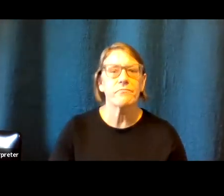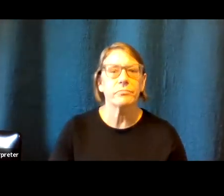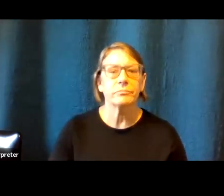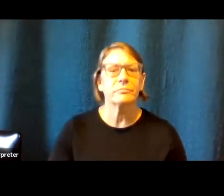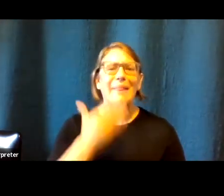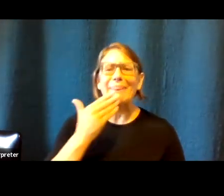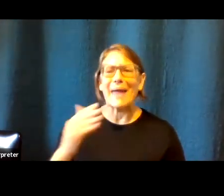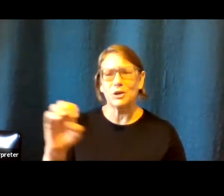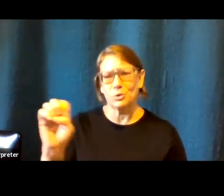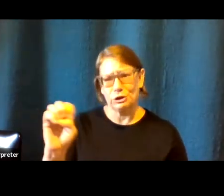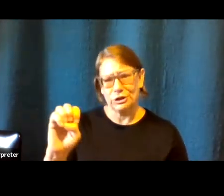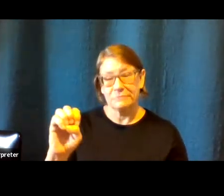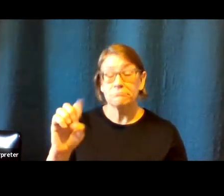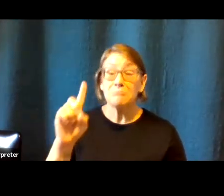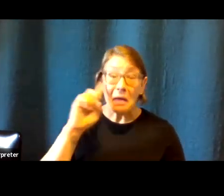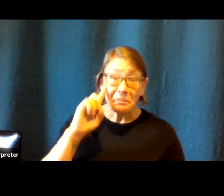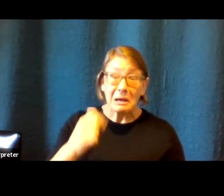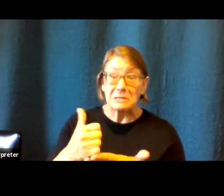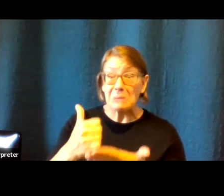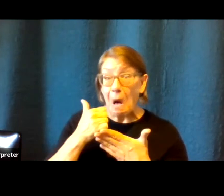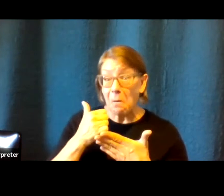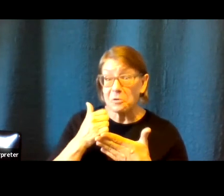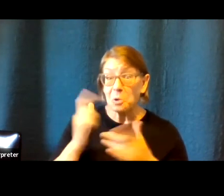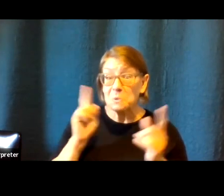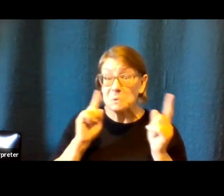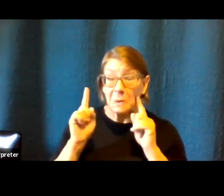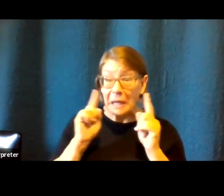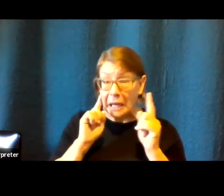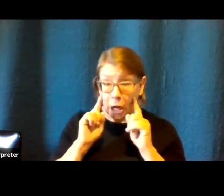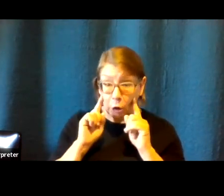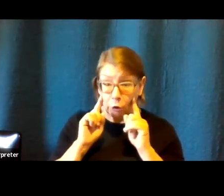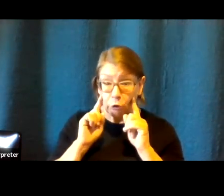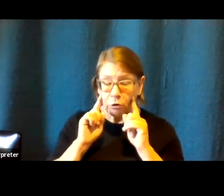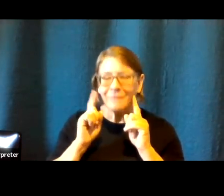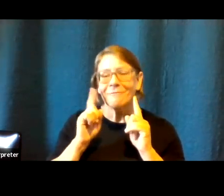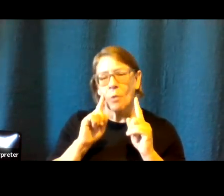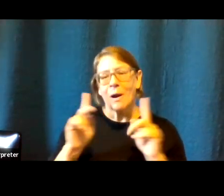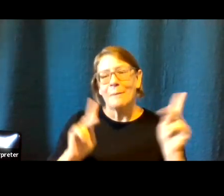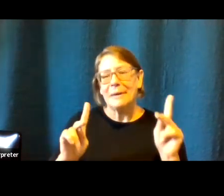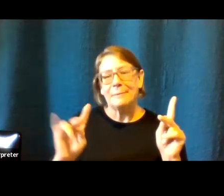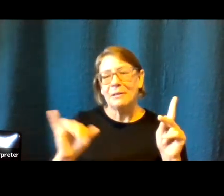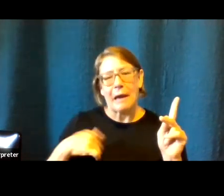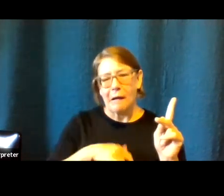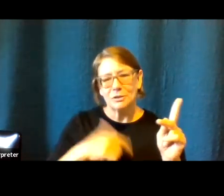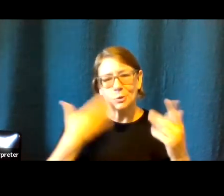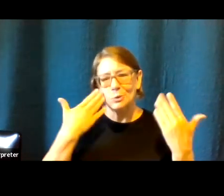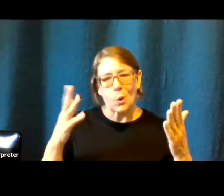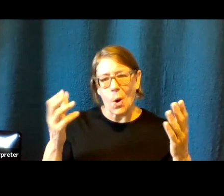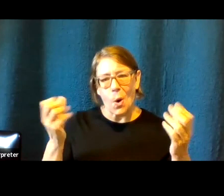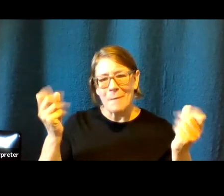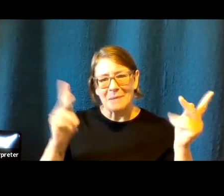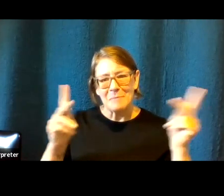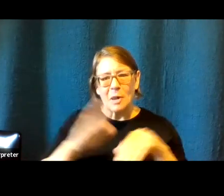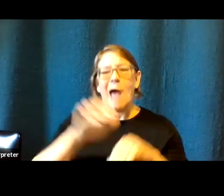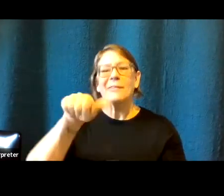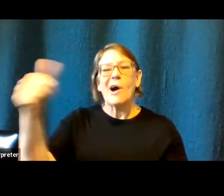Thank you, Ernest. I do think it's helpful to hear, for those of us who don't know many people on the other committees, it's